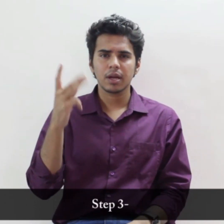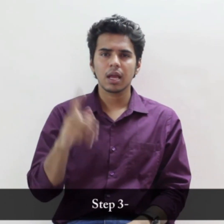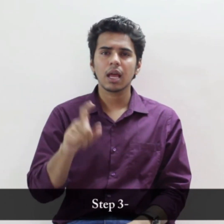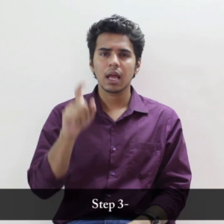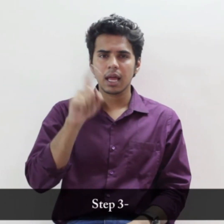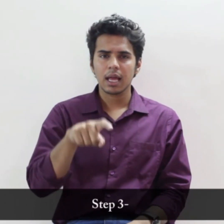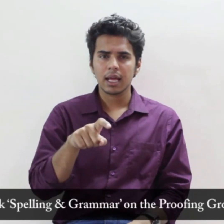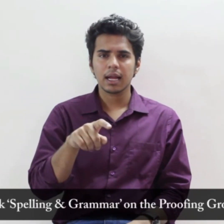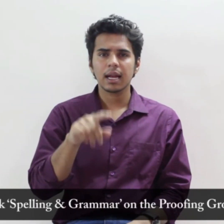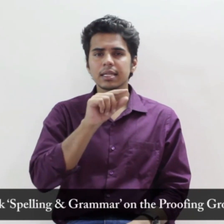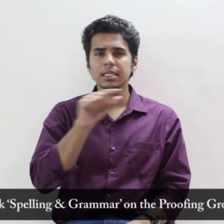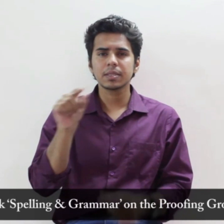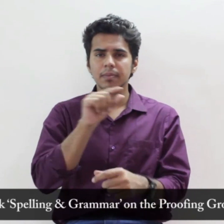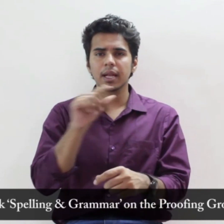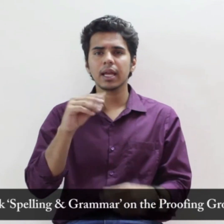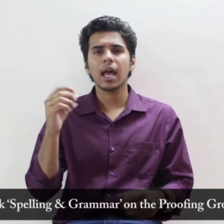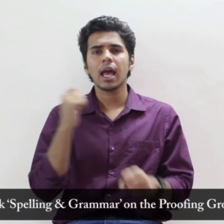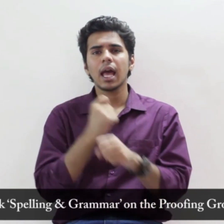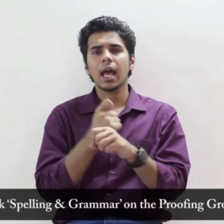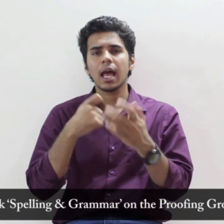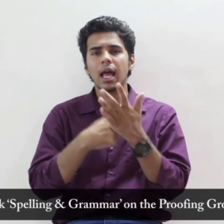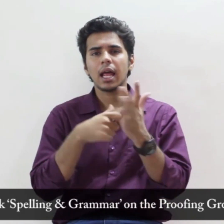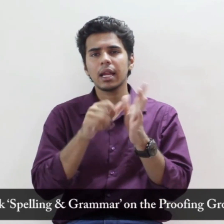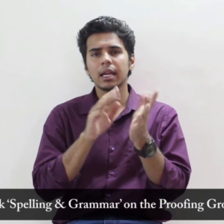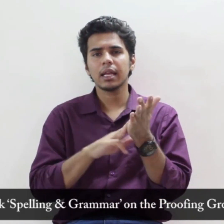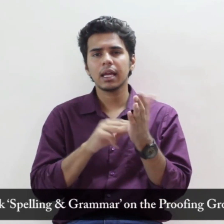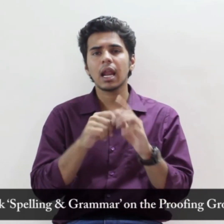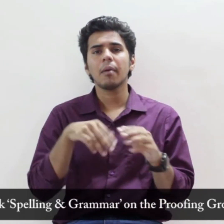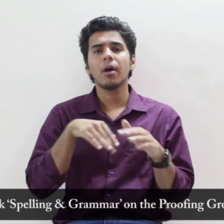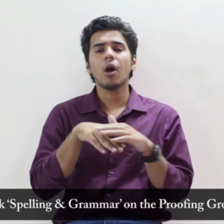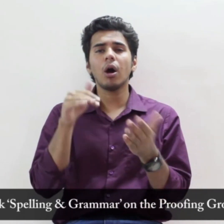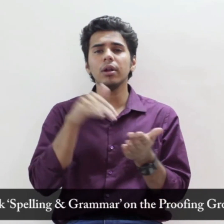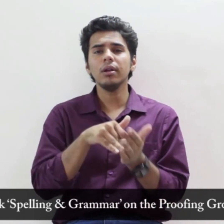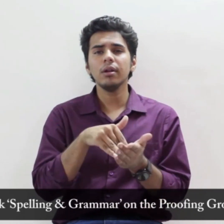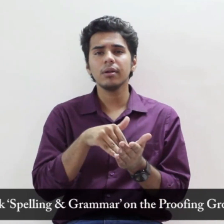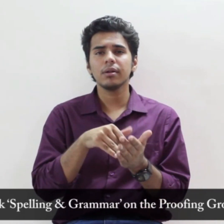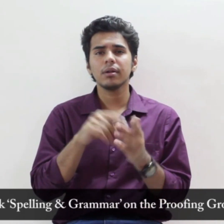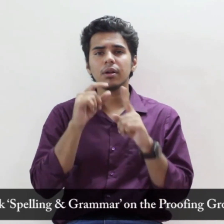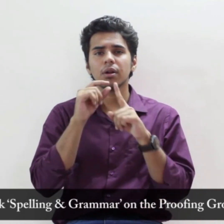Step 3. Click Spelling and Grammar on the Proofing group.